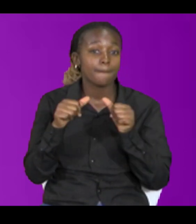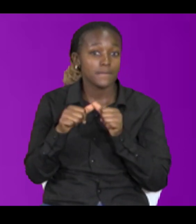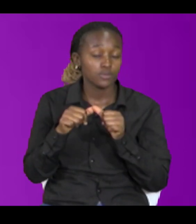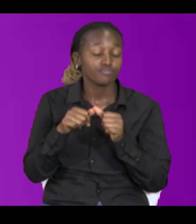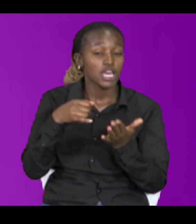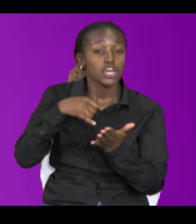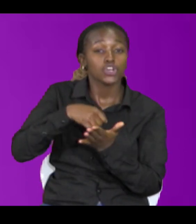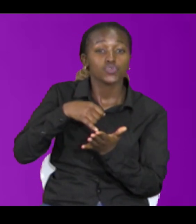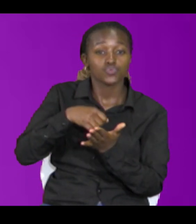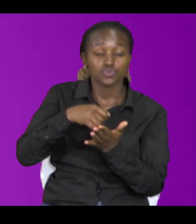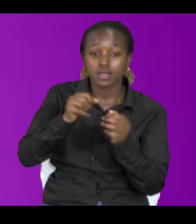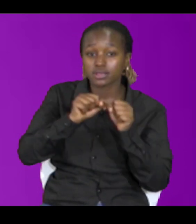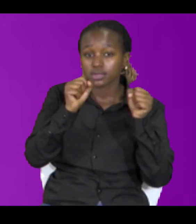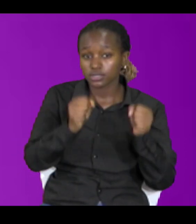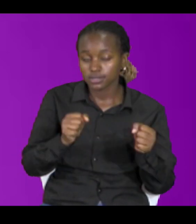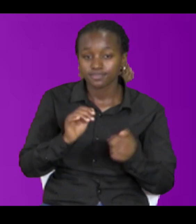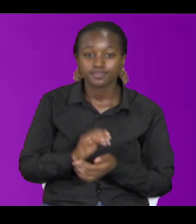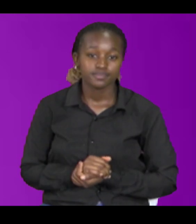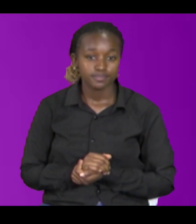inclusion strategies, and